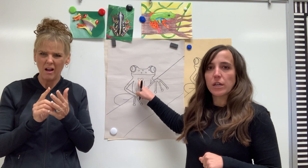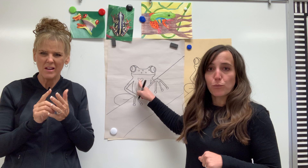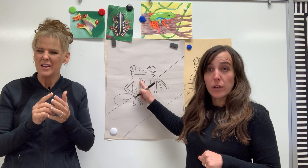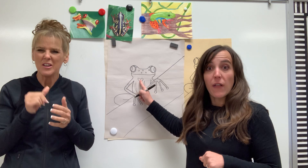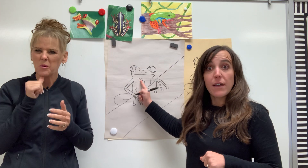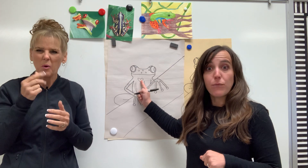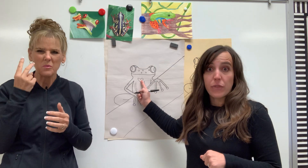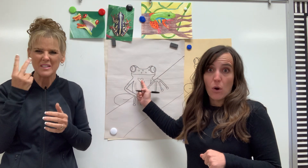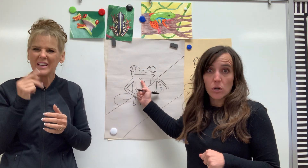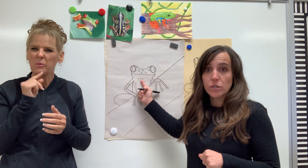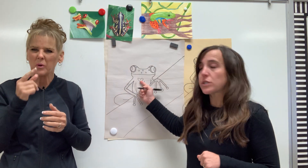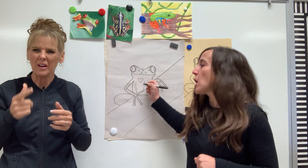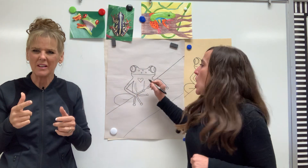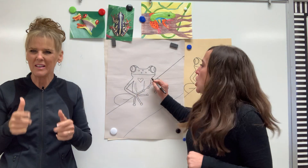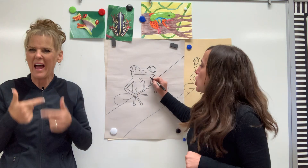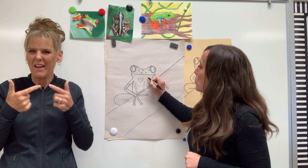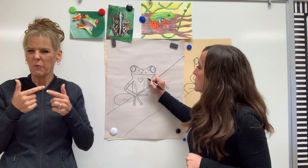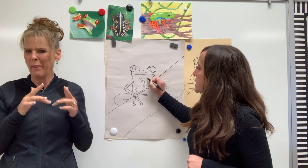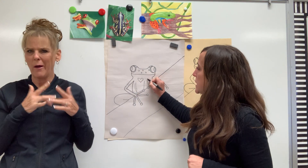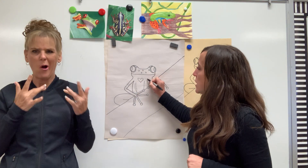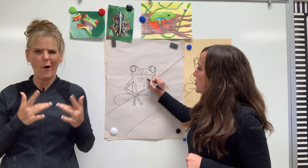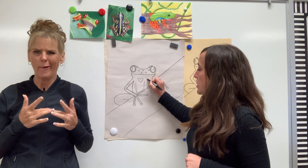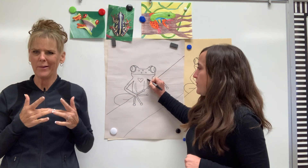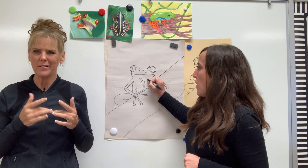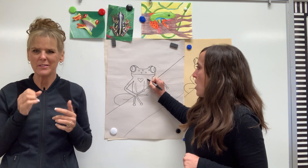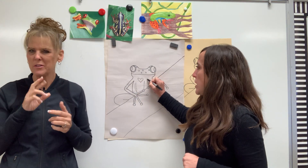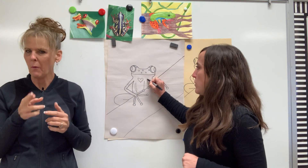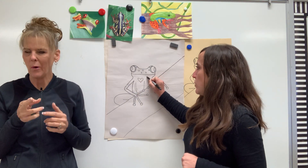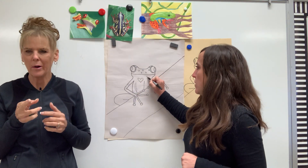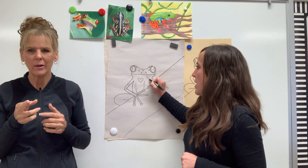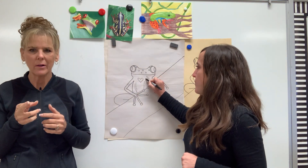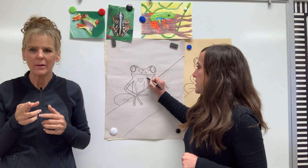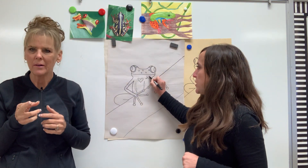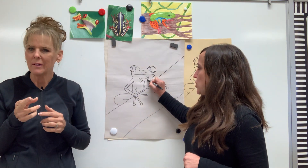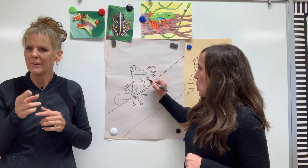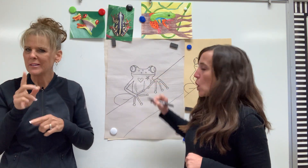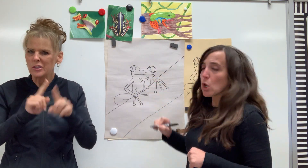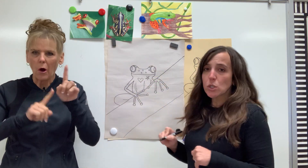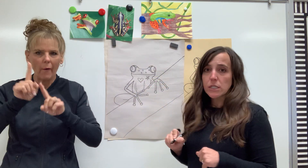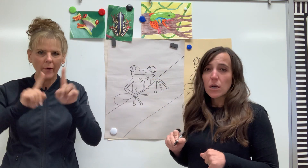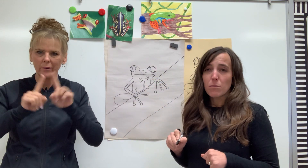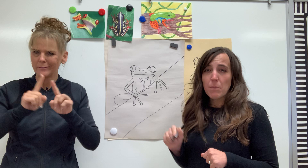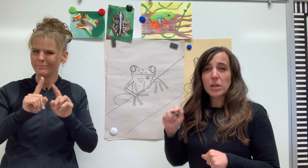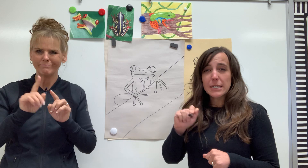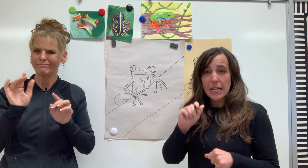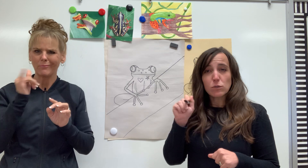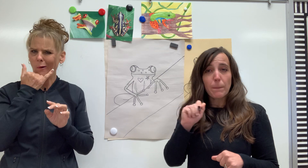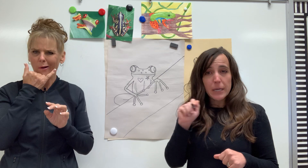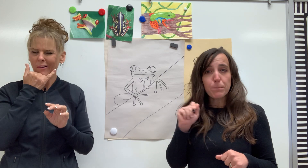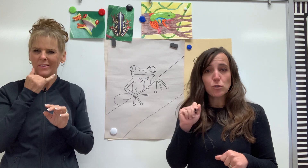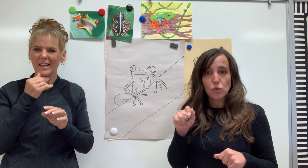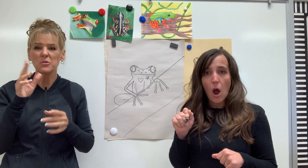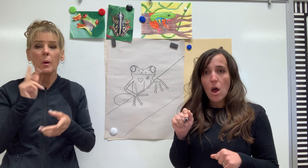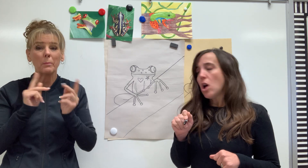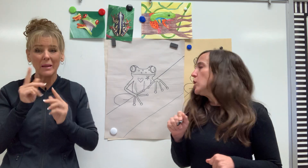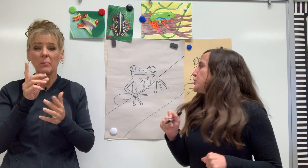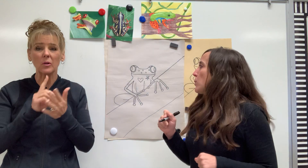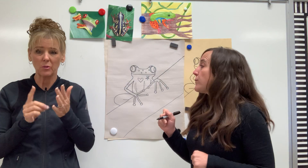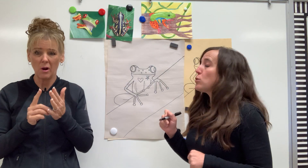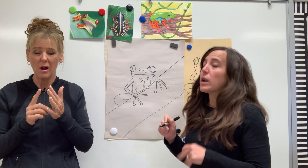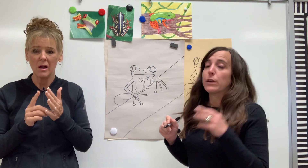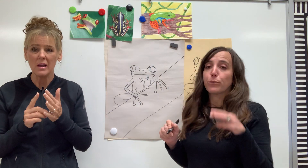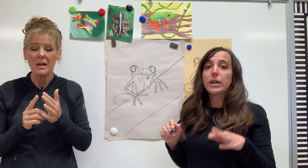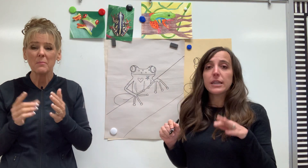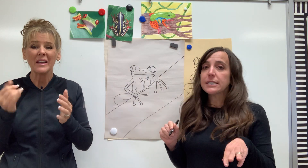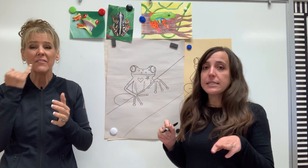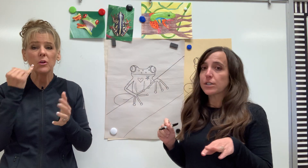tree frog in real life with hearts. You won't see a tree frog in real life with stars. Remember, because that's what people draw. So